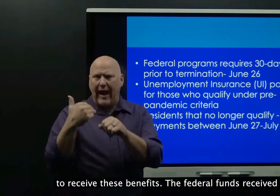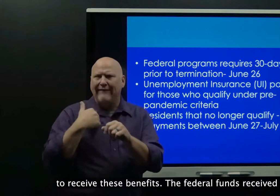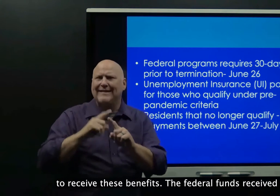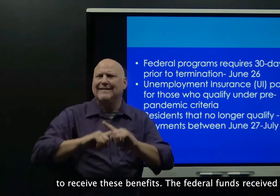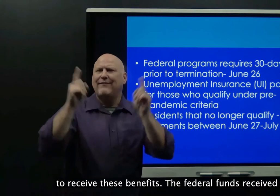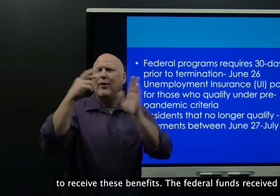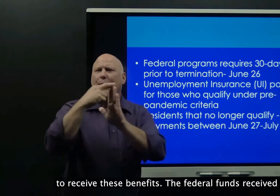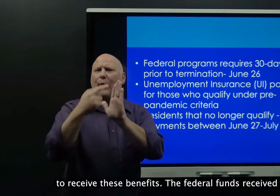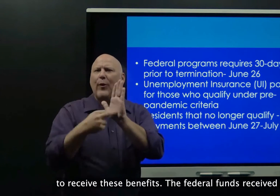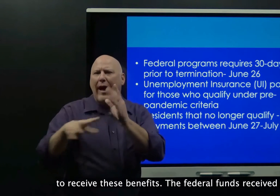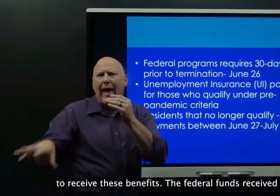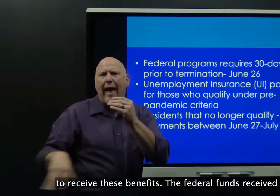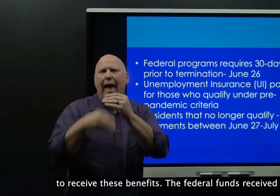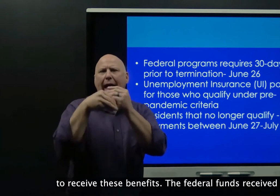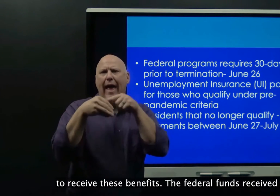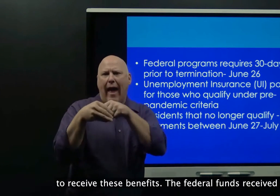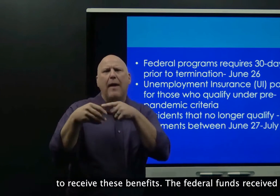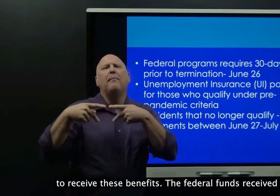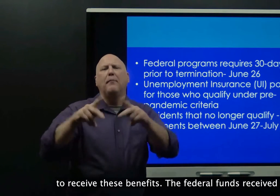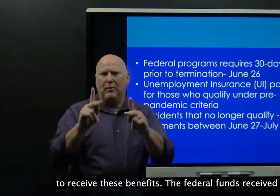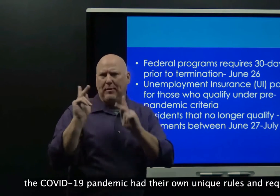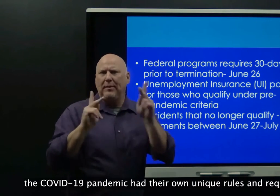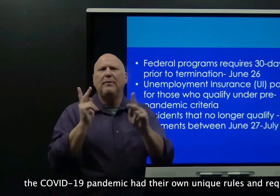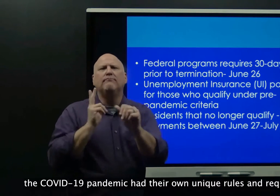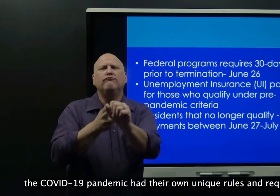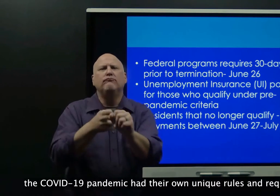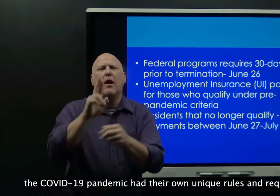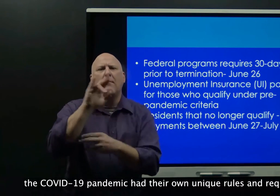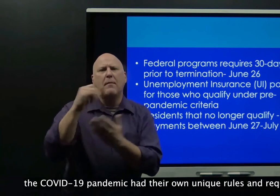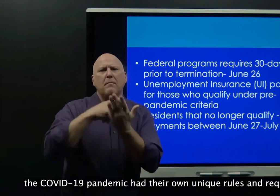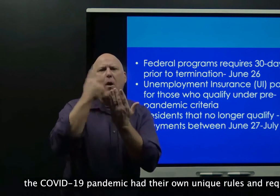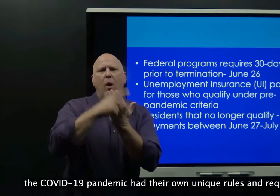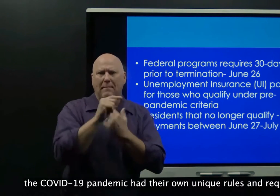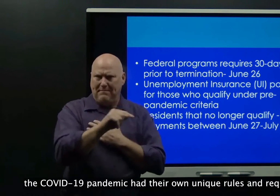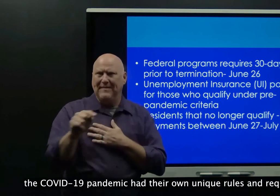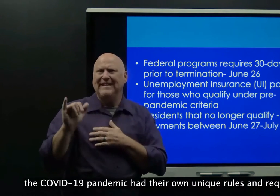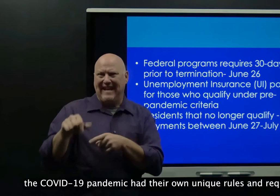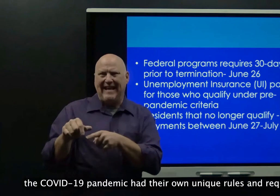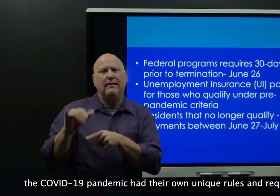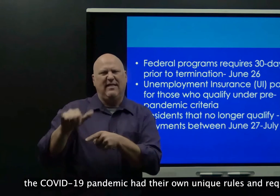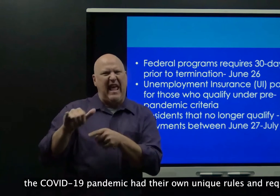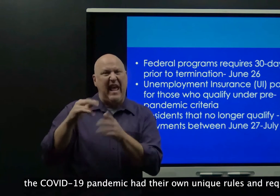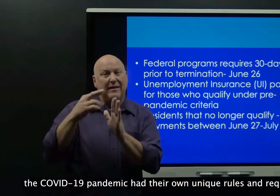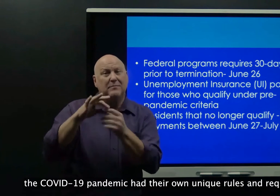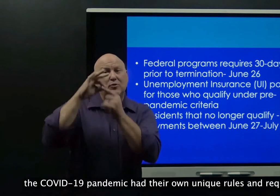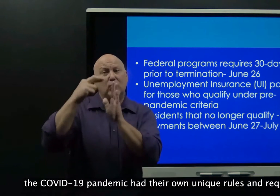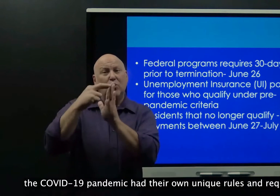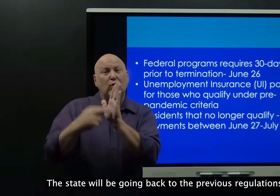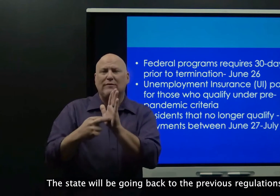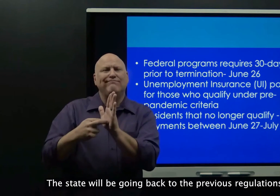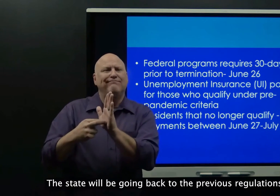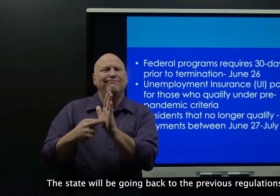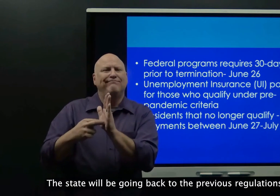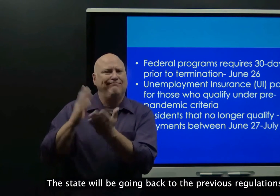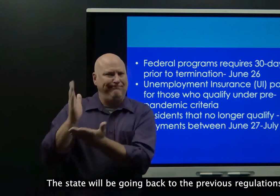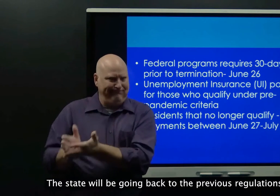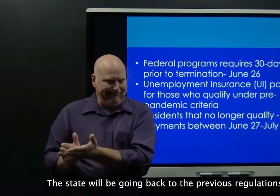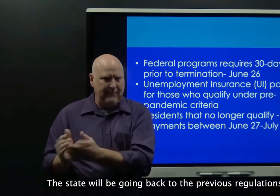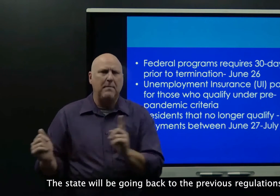benefits. The federal funds received for the COVID-19 pandemic had their own unique rules and requirements. The state will be going back to the